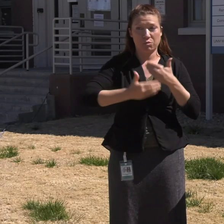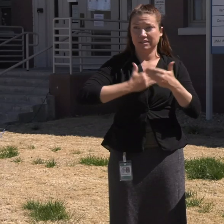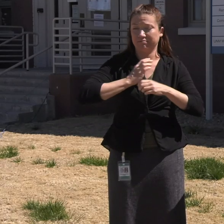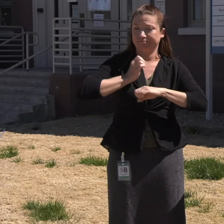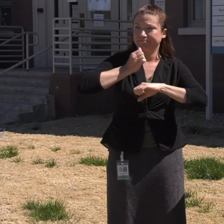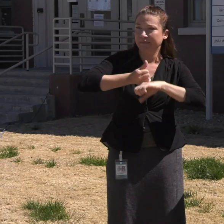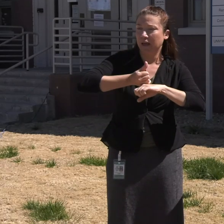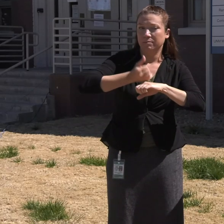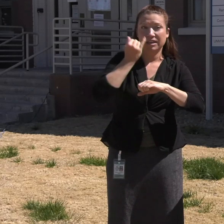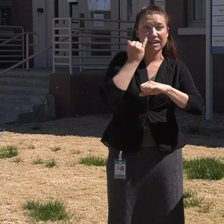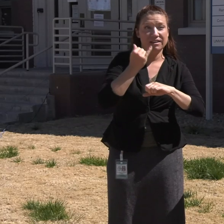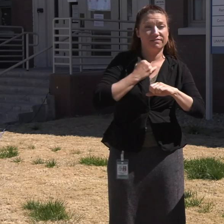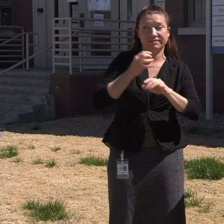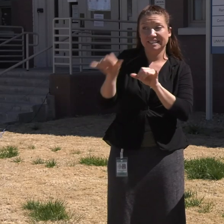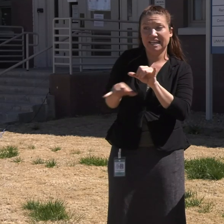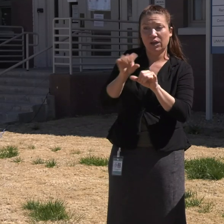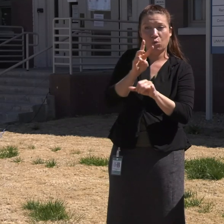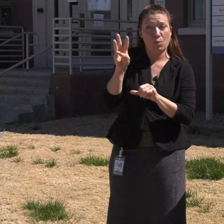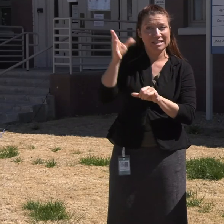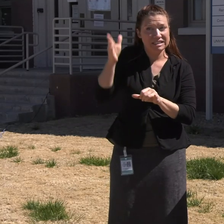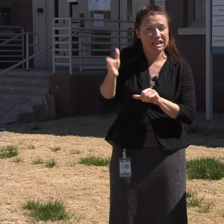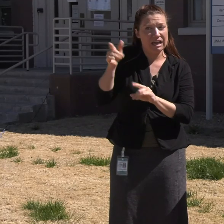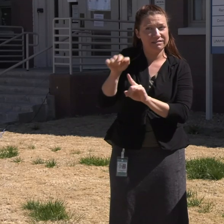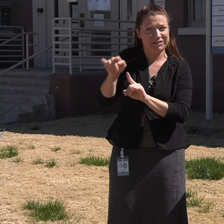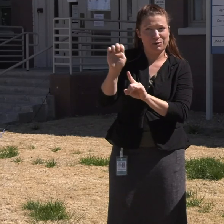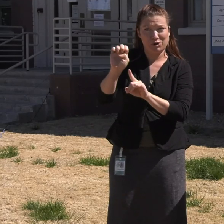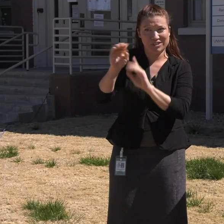at our Westside Emergency Housing Center, which is